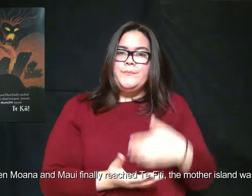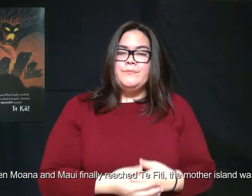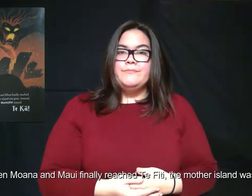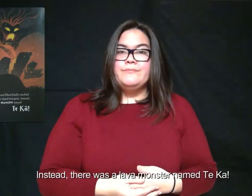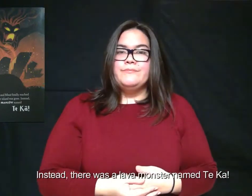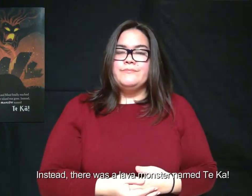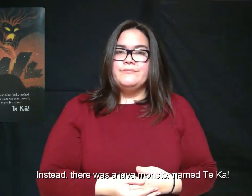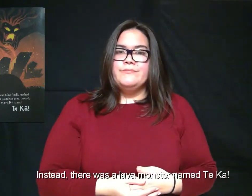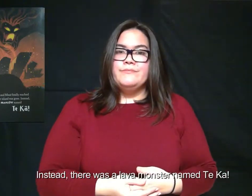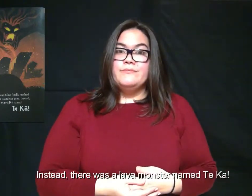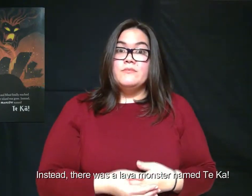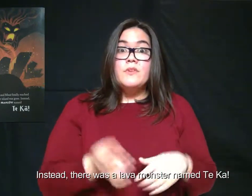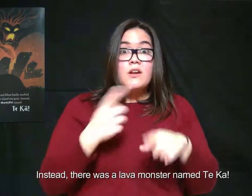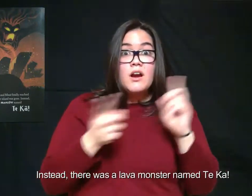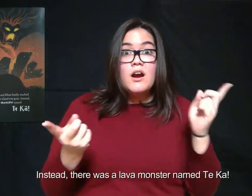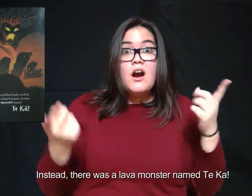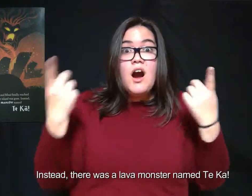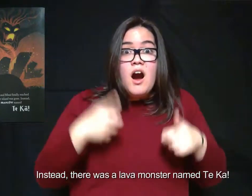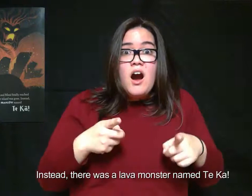Instead, there was a lava monster named Tika.